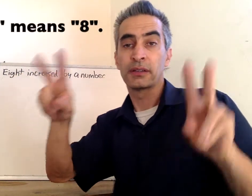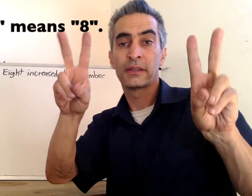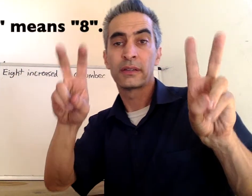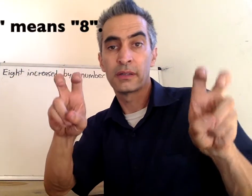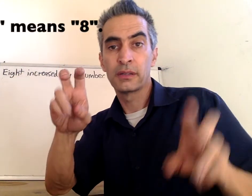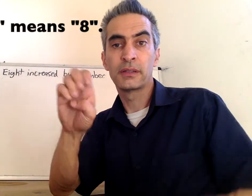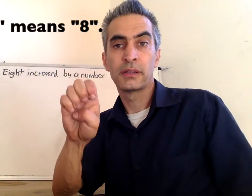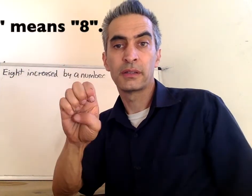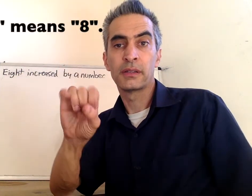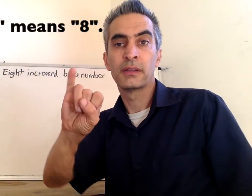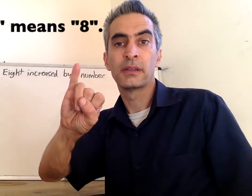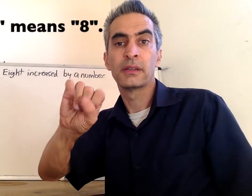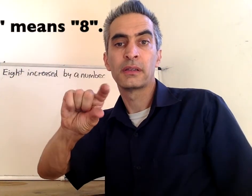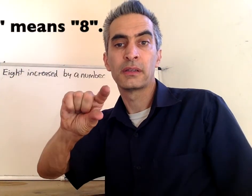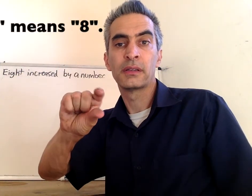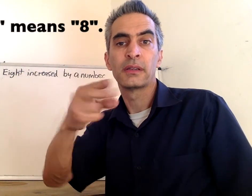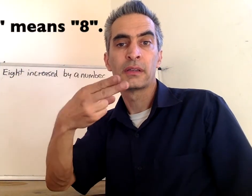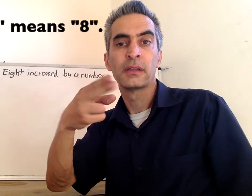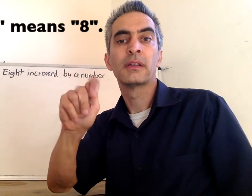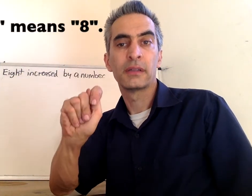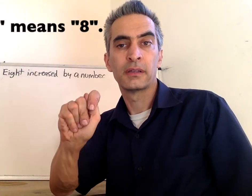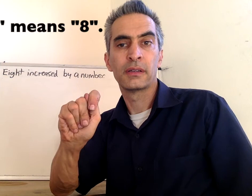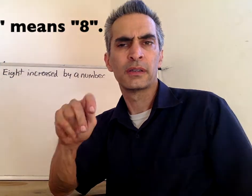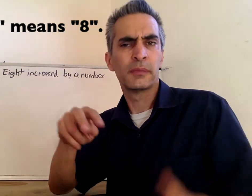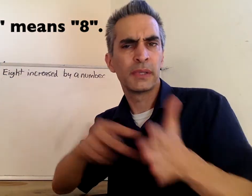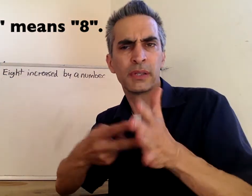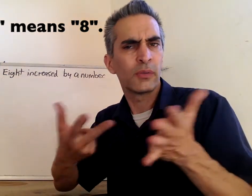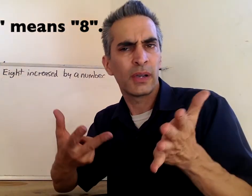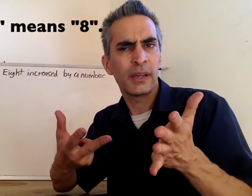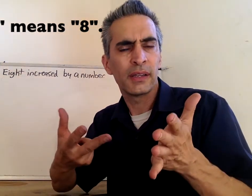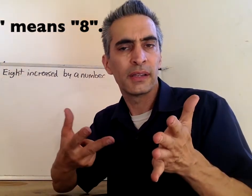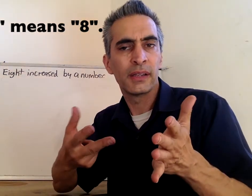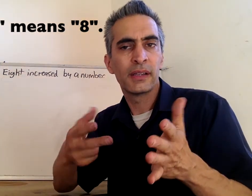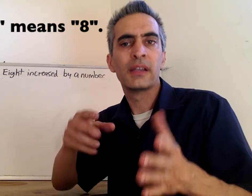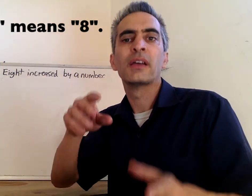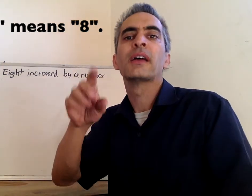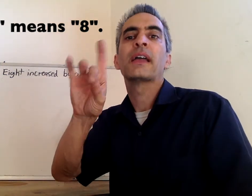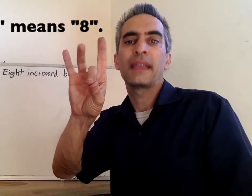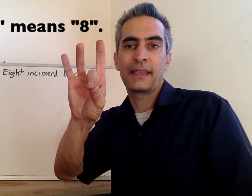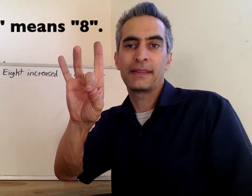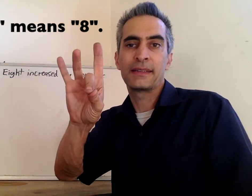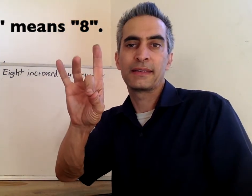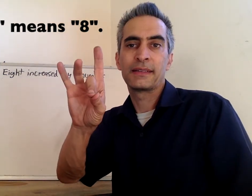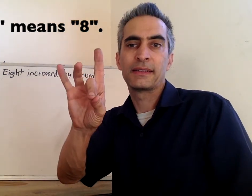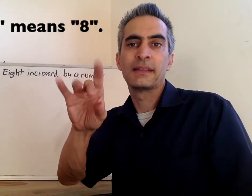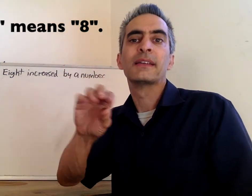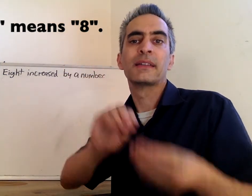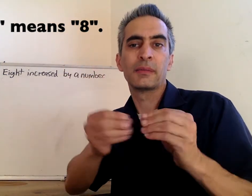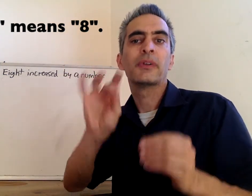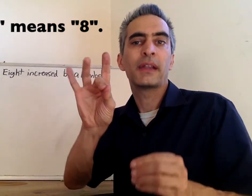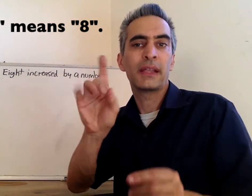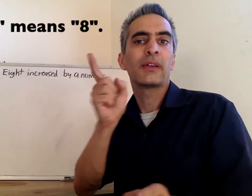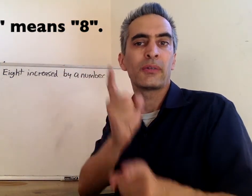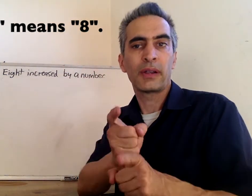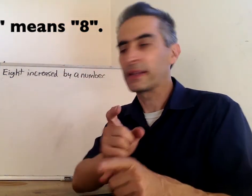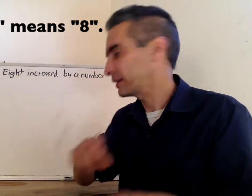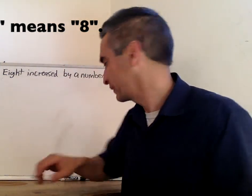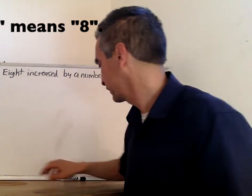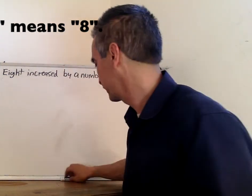means eight. The number eight, right.